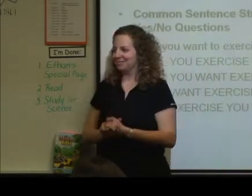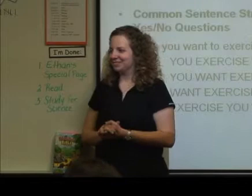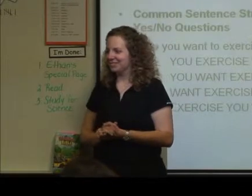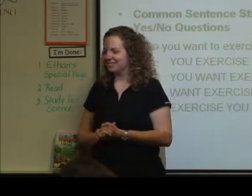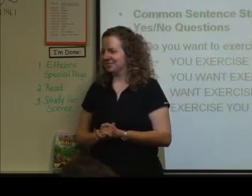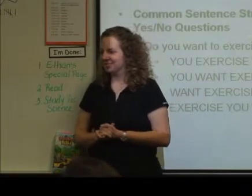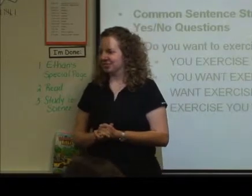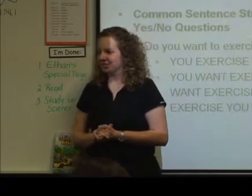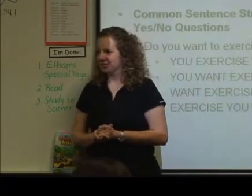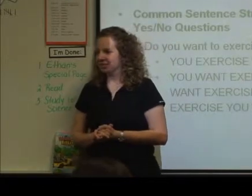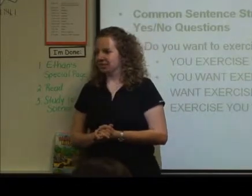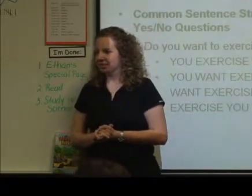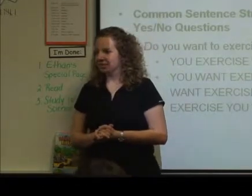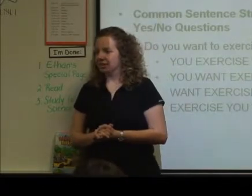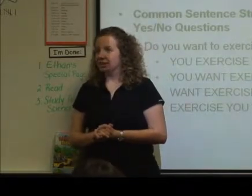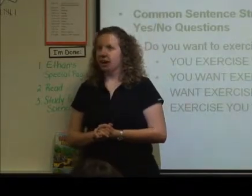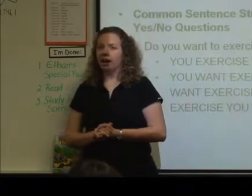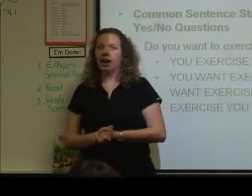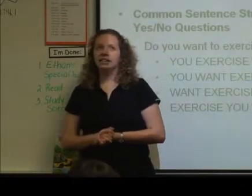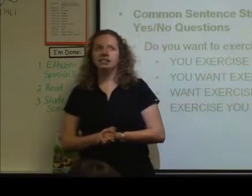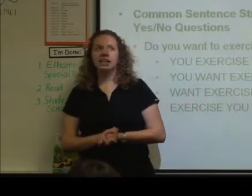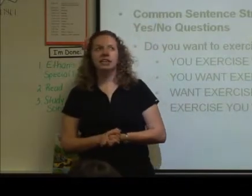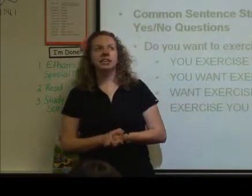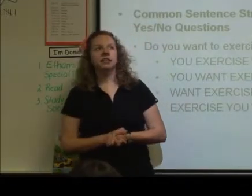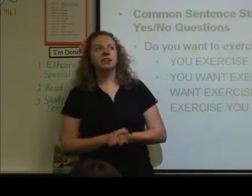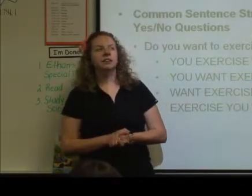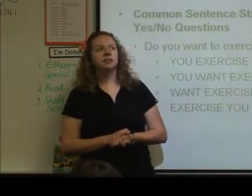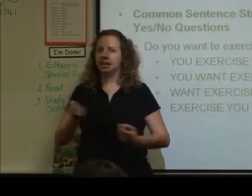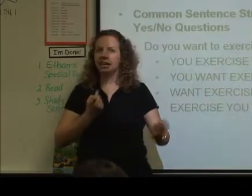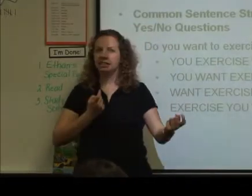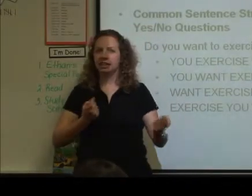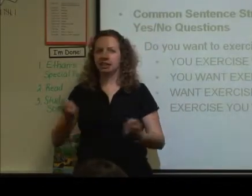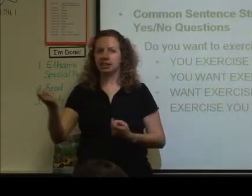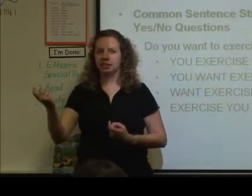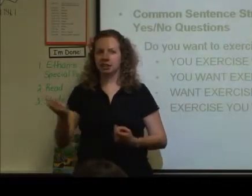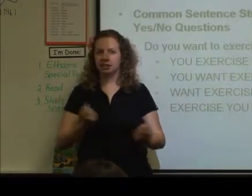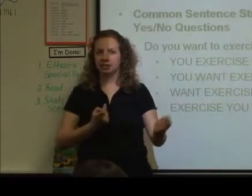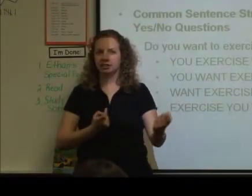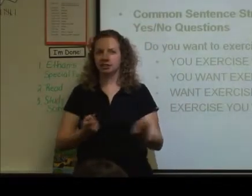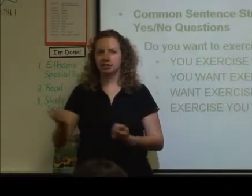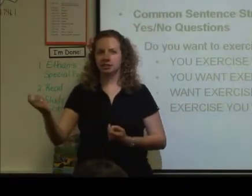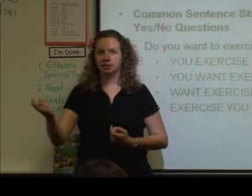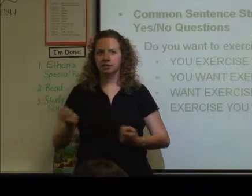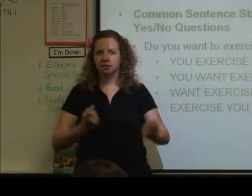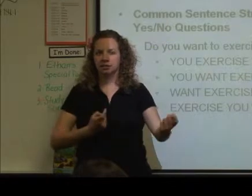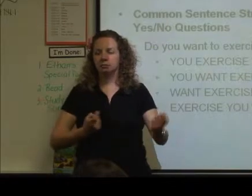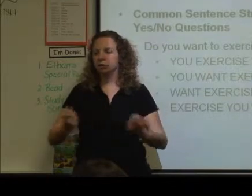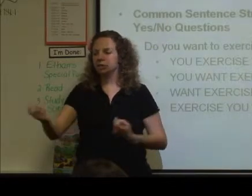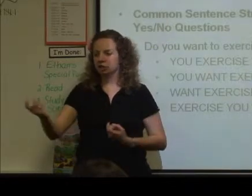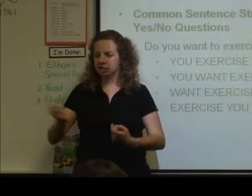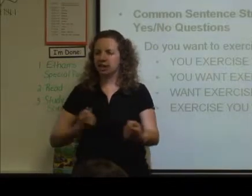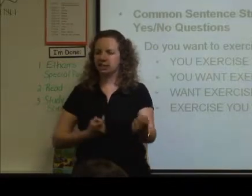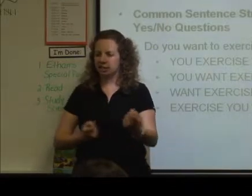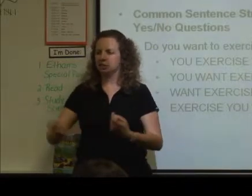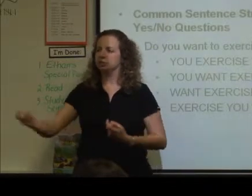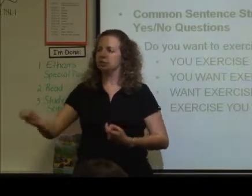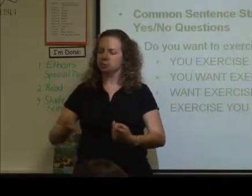Is there a sign for ice skate? Ice skating. Ice skating like this. Pretty sure it's ice skating. Do this